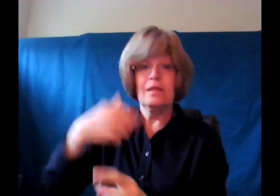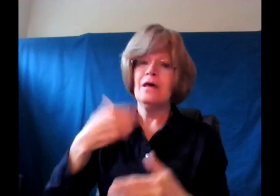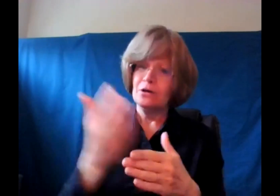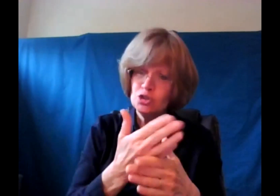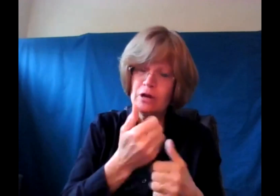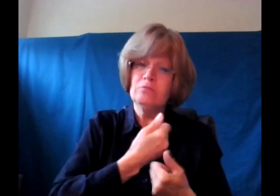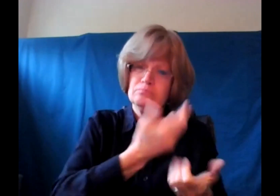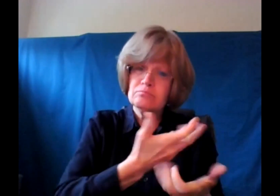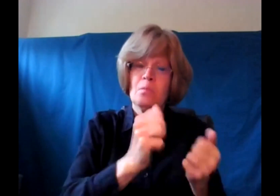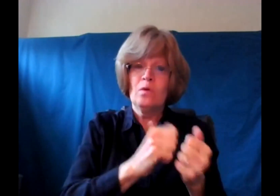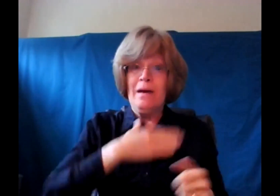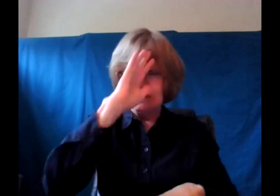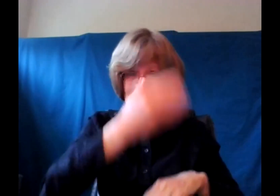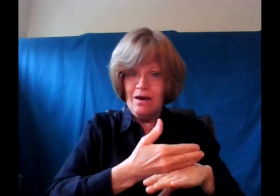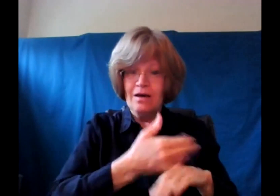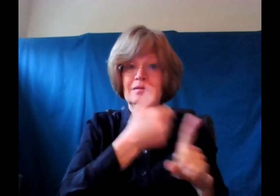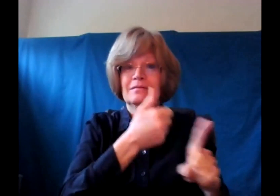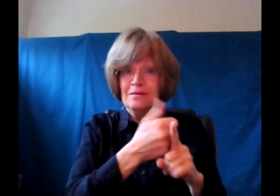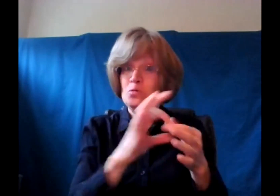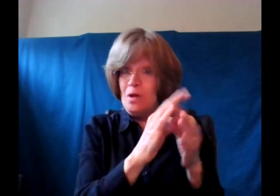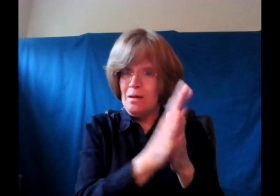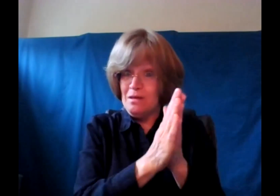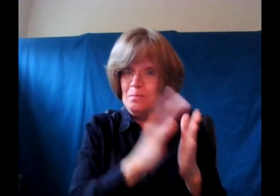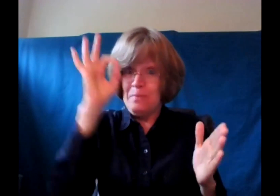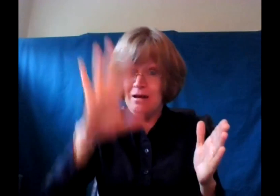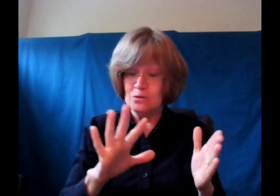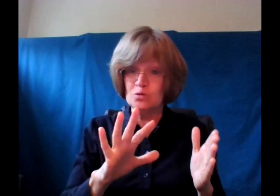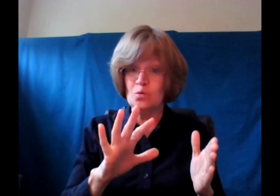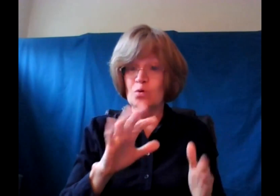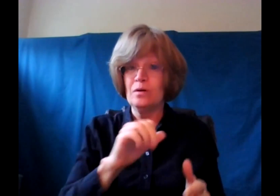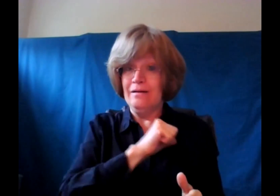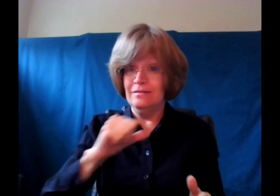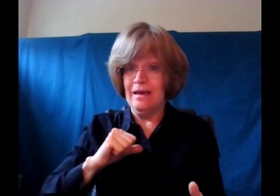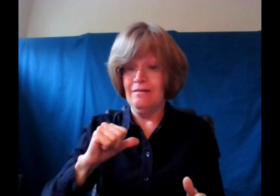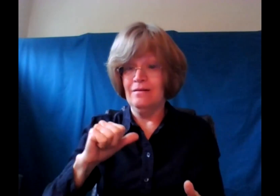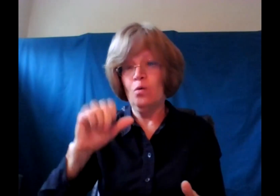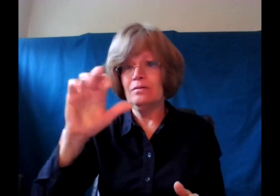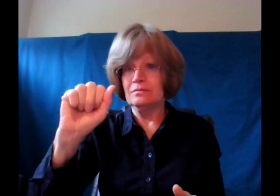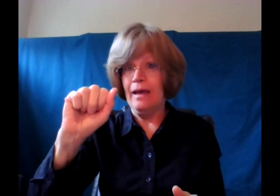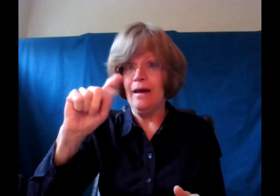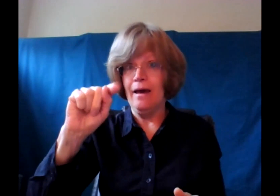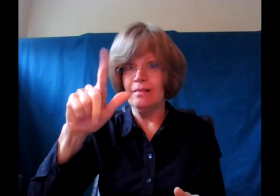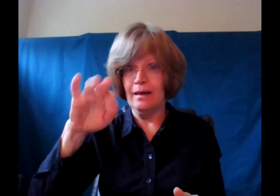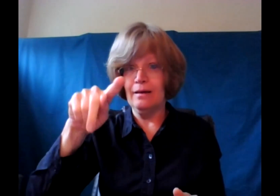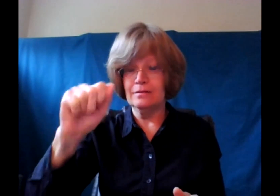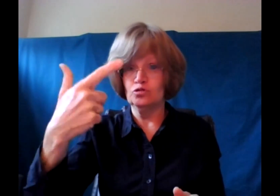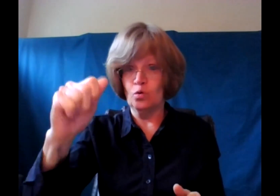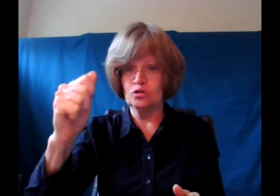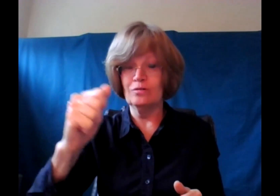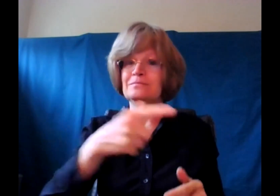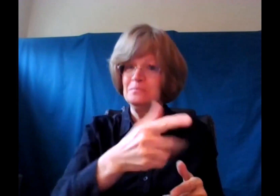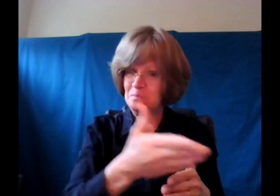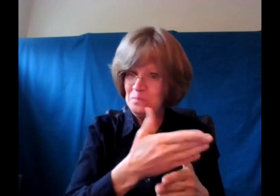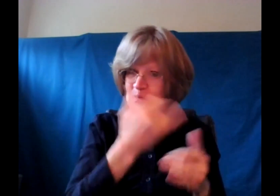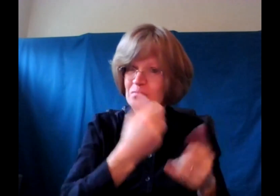son, who is a United Methodist pastor in Atlanta, Georgia, who is sharing it now with his